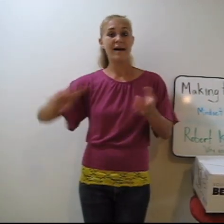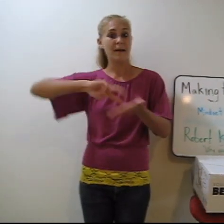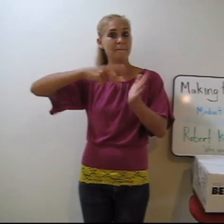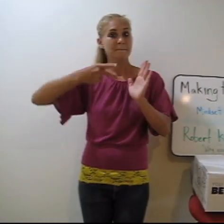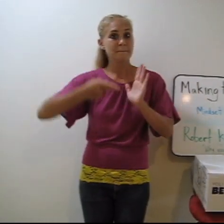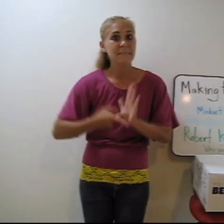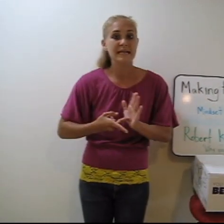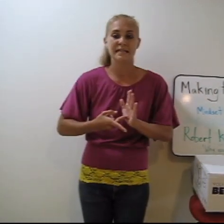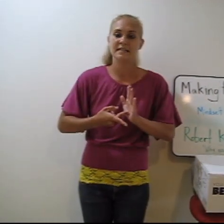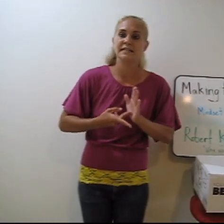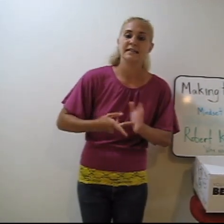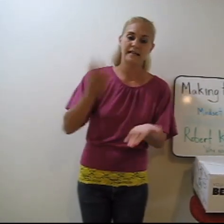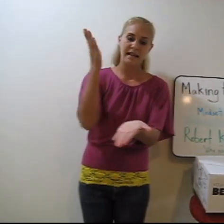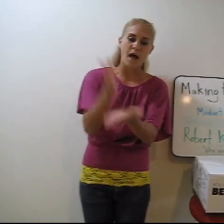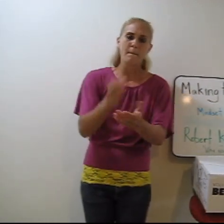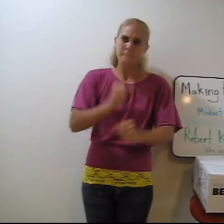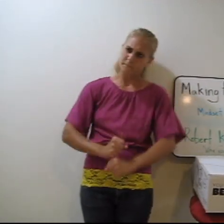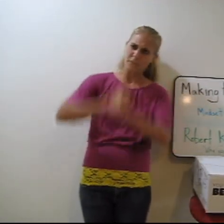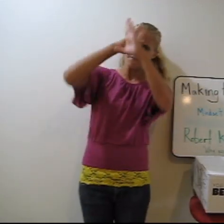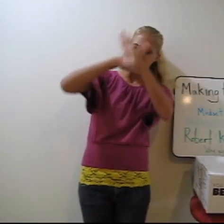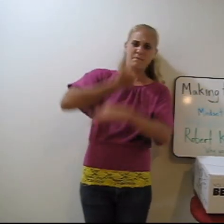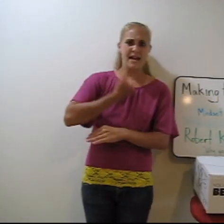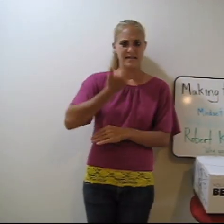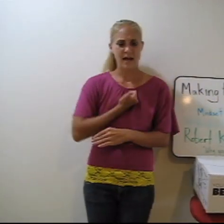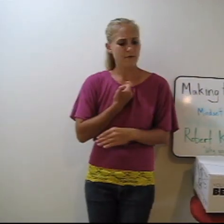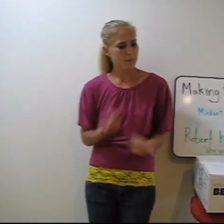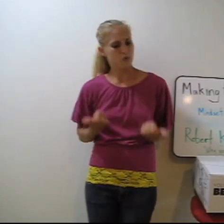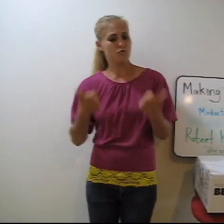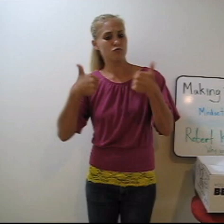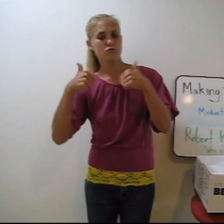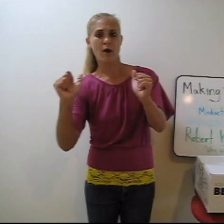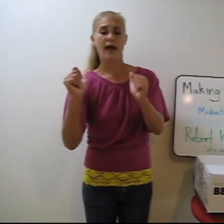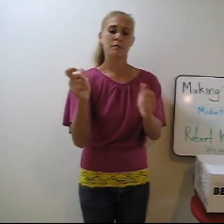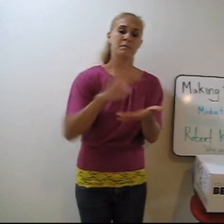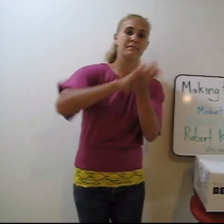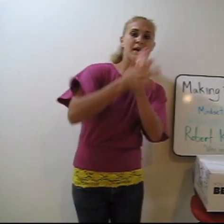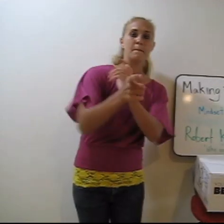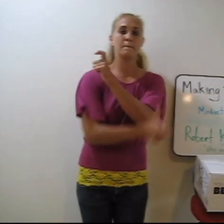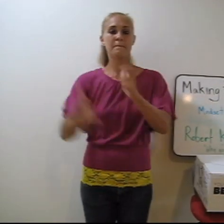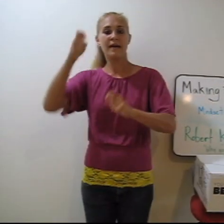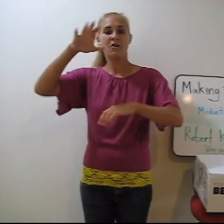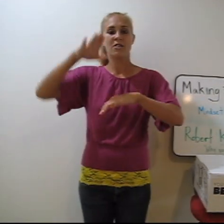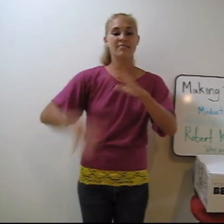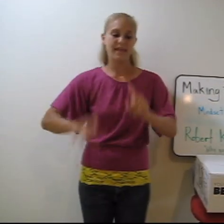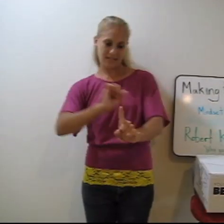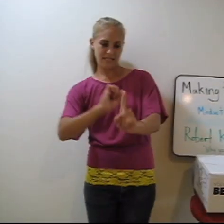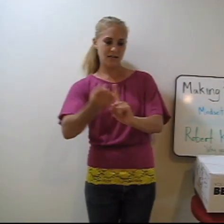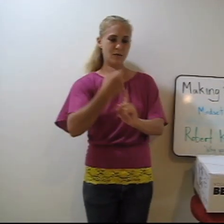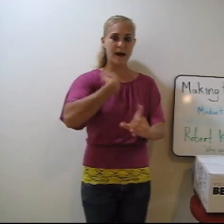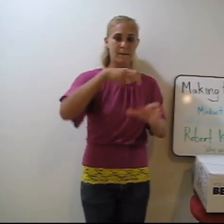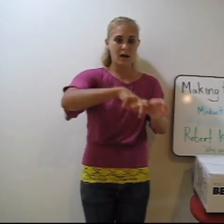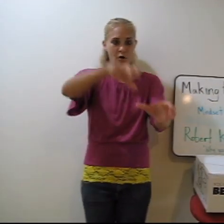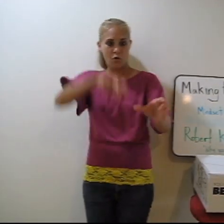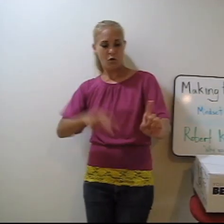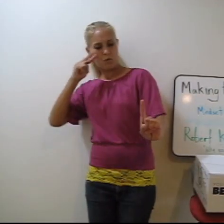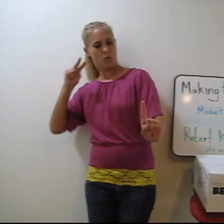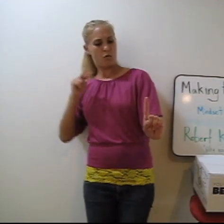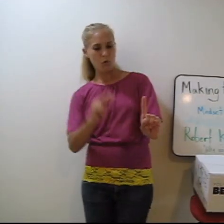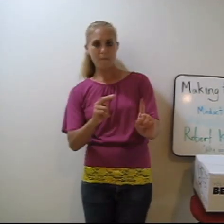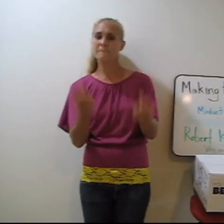mind. It means me doing my best to become bigger than my situation. See, most people are crushed by the environment, especially in this